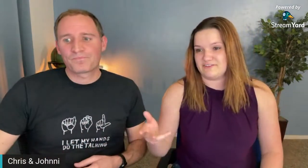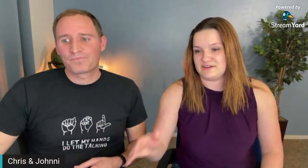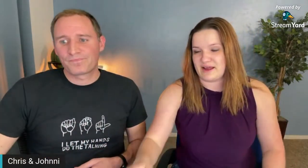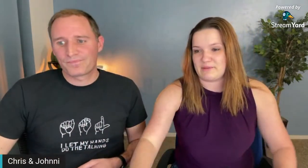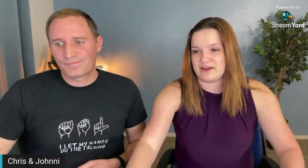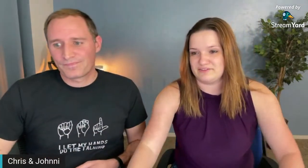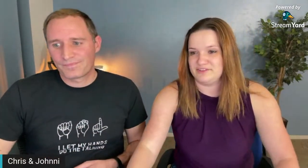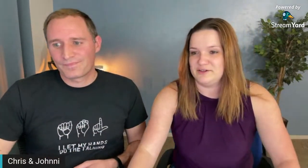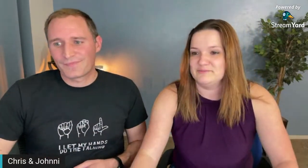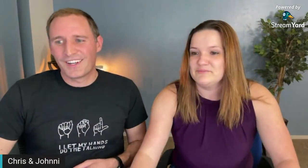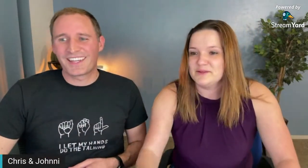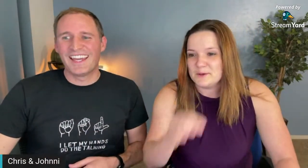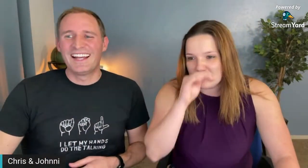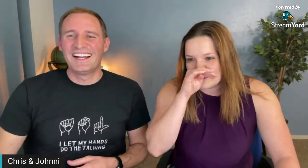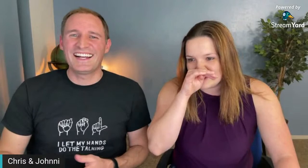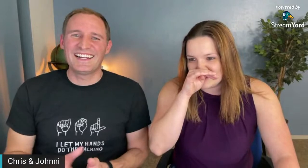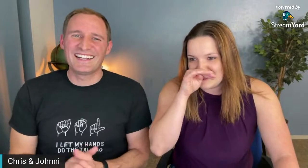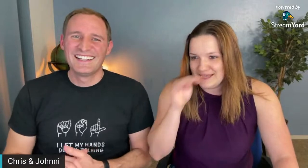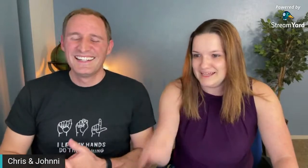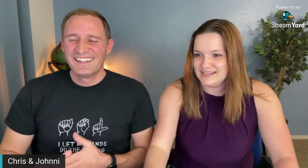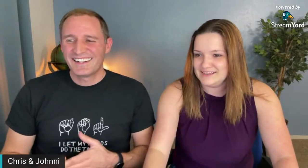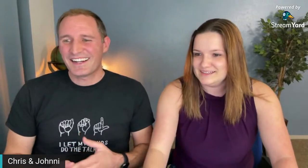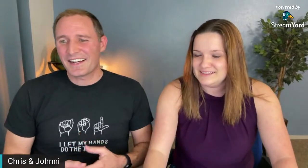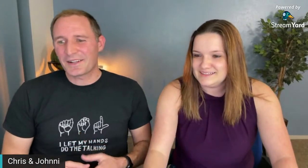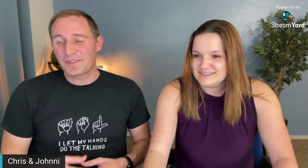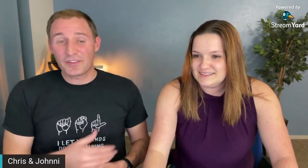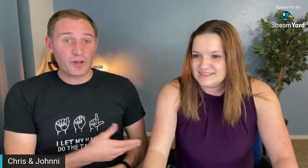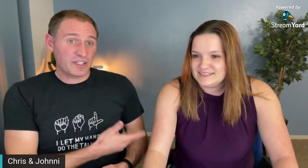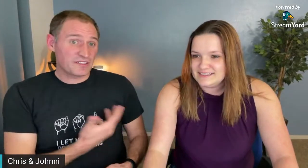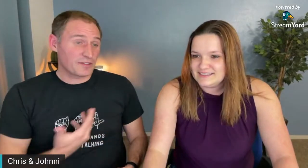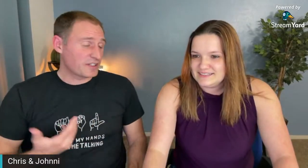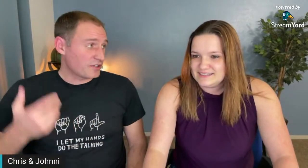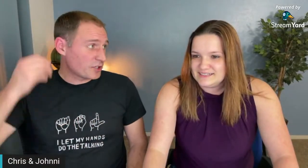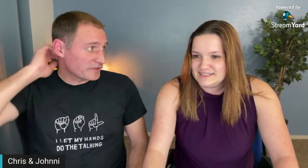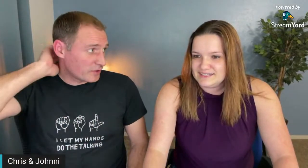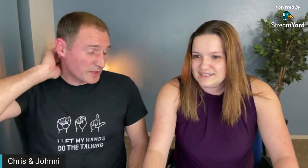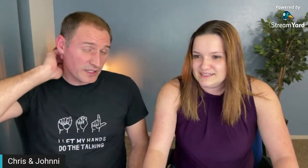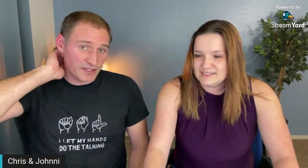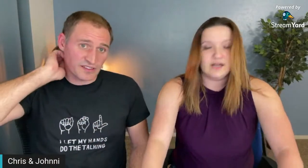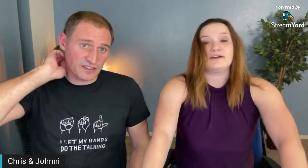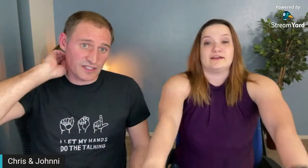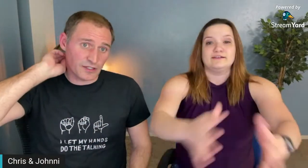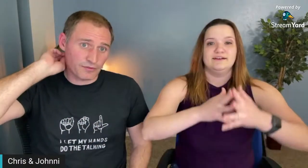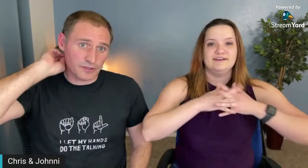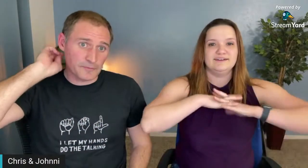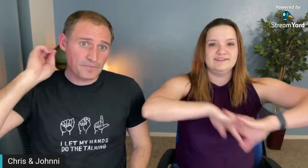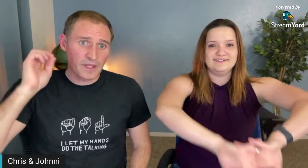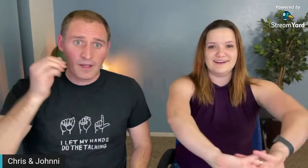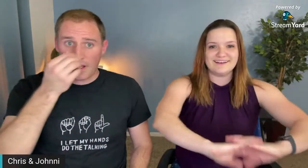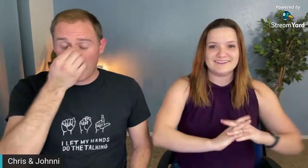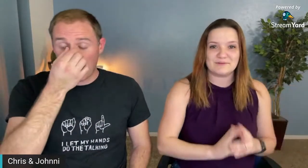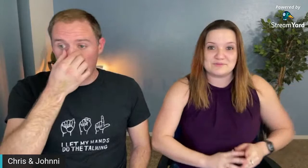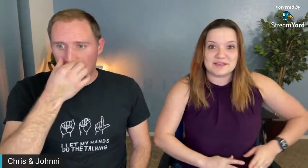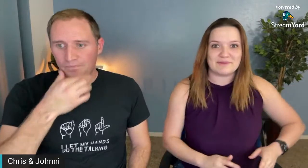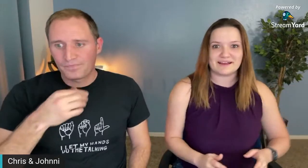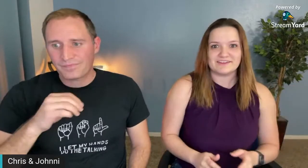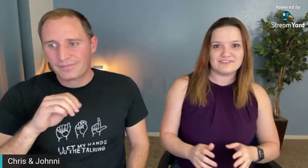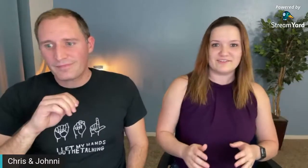and now I'm out of the flow. Okay. What are we doing? If you want, you can just go ahead and interpret for me as I go through it. Helps me get back in the flow.